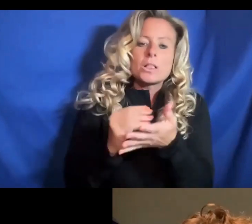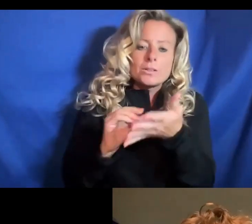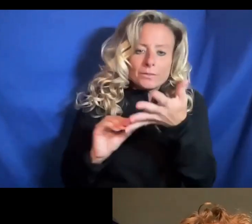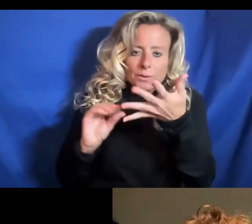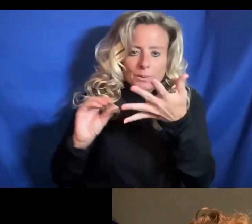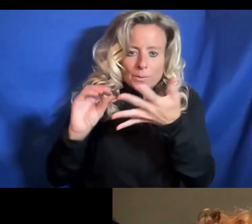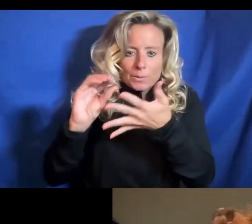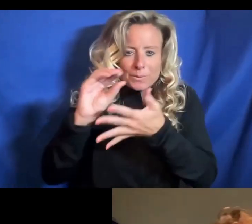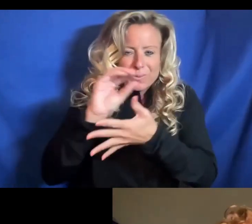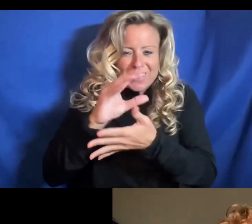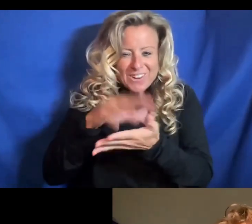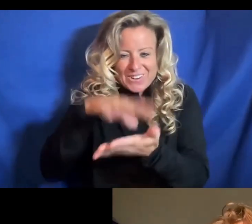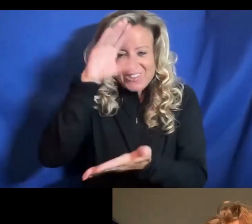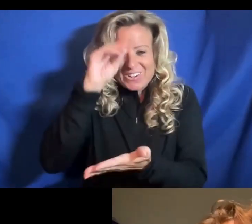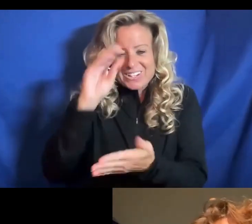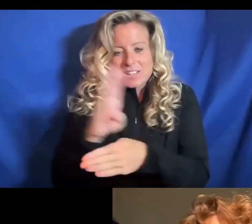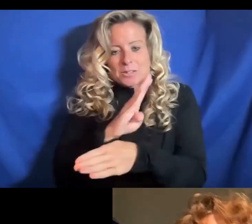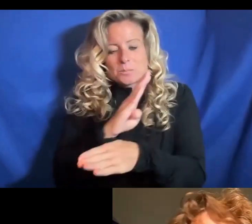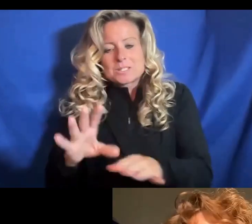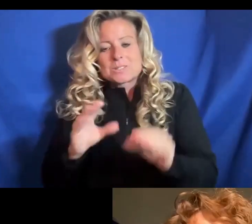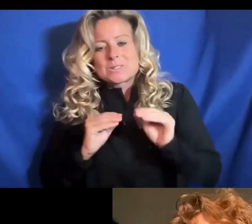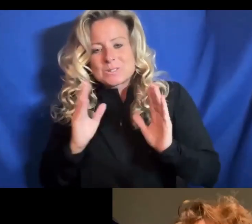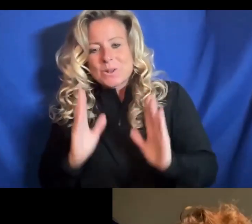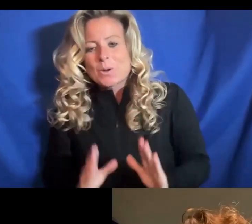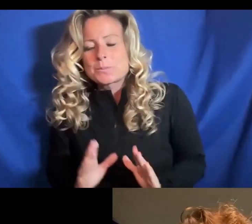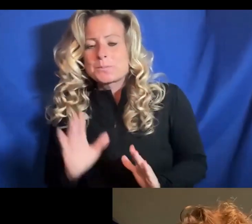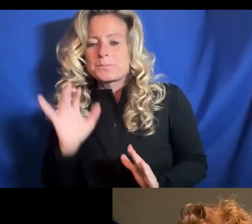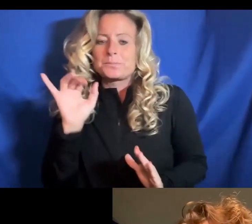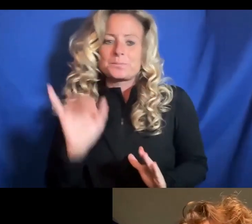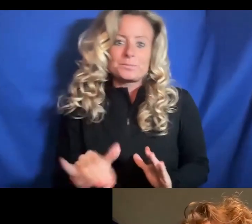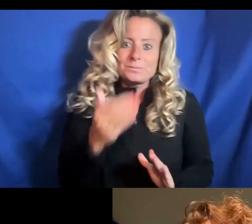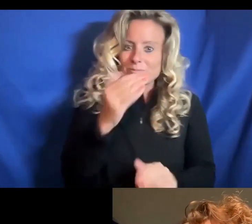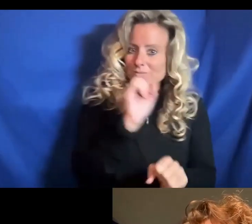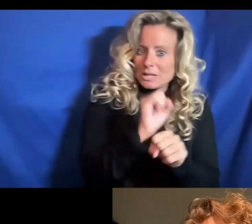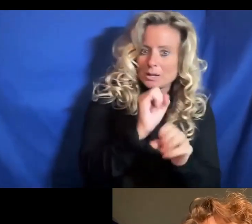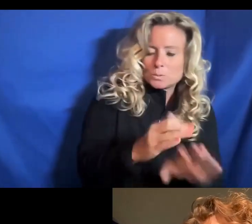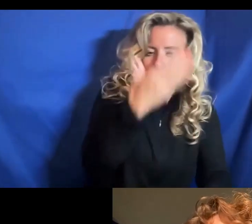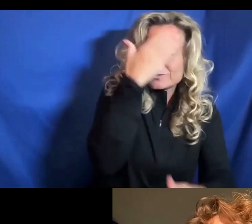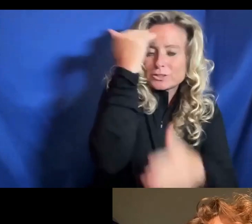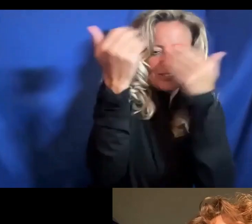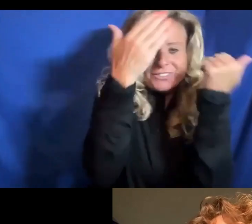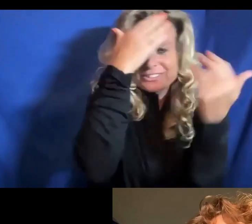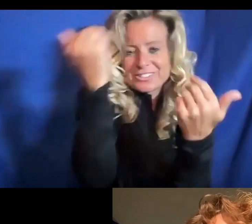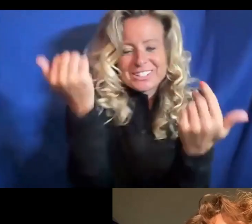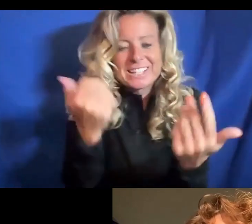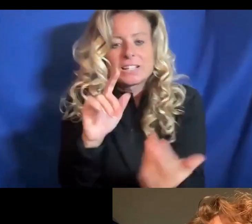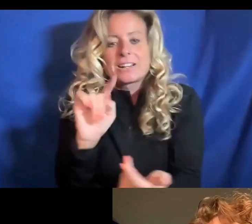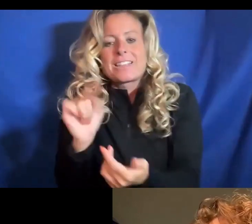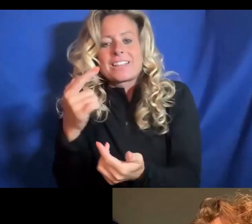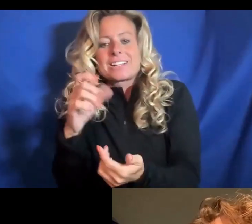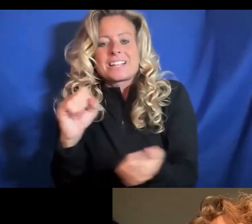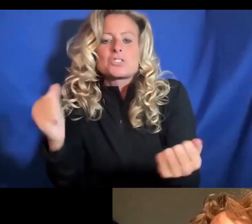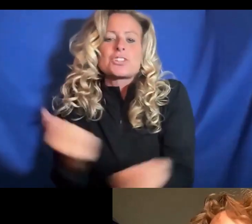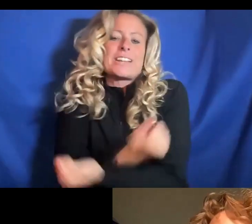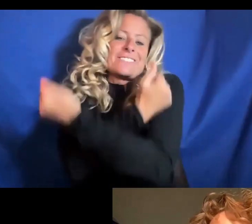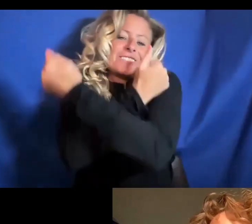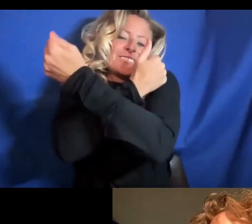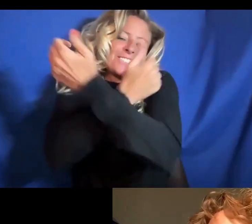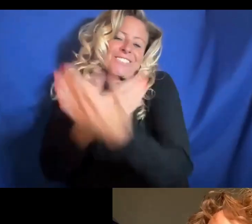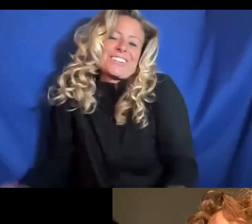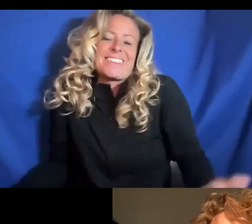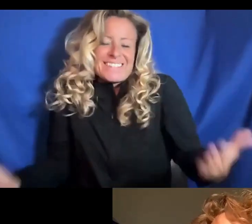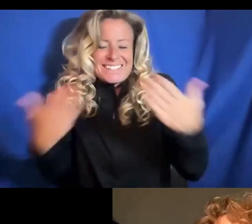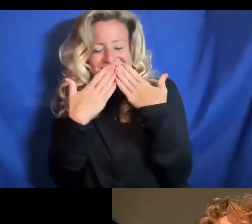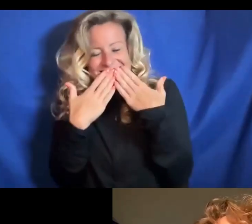you're learning as a business owner and that Mm-hmm. employees forget that there's taxes on everything, right? What you